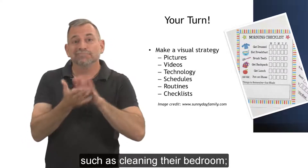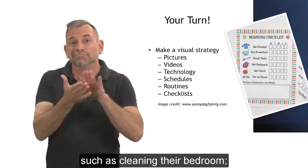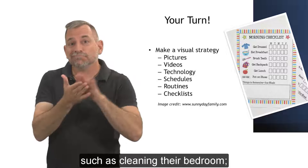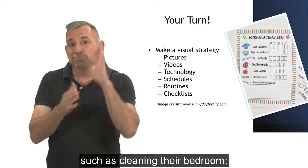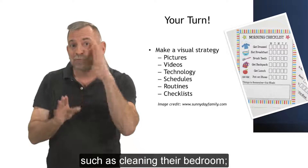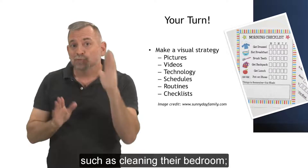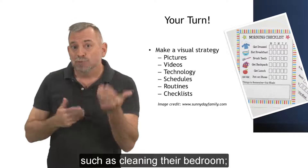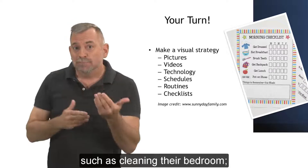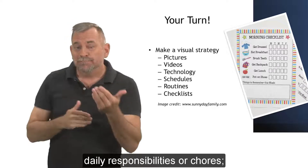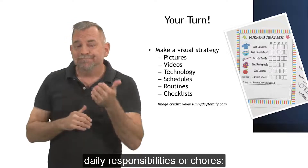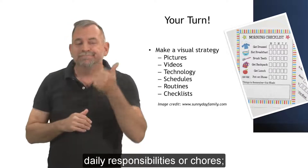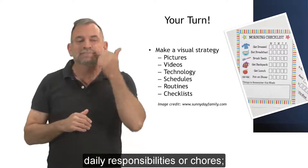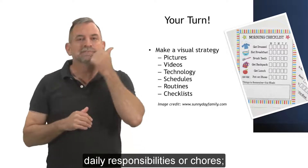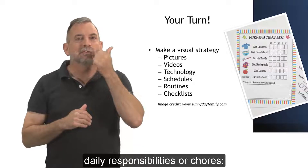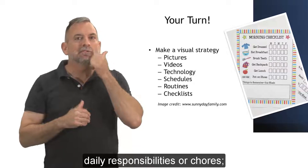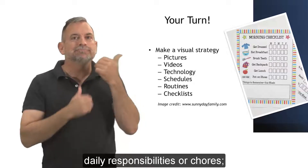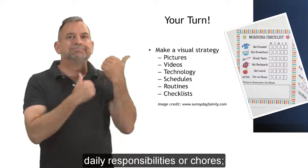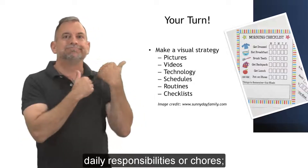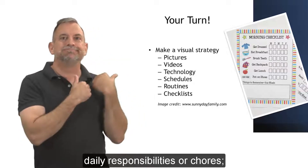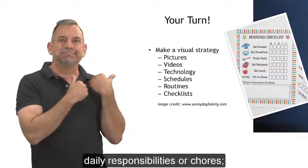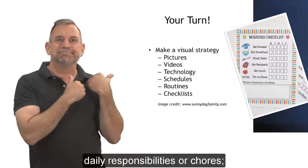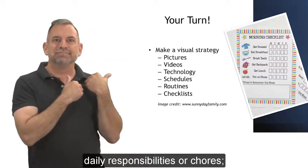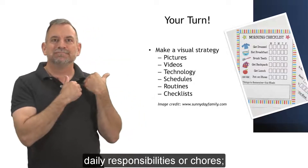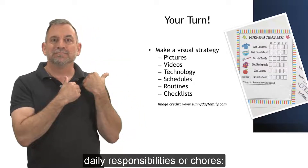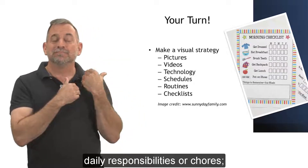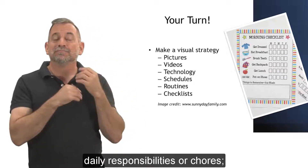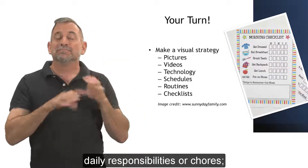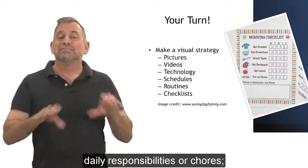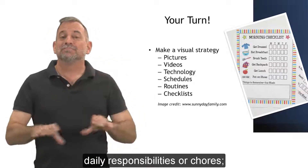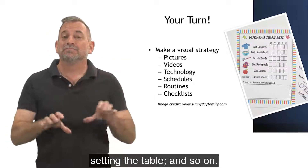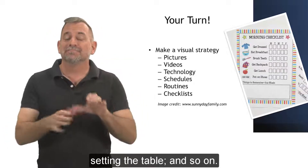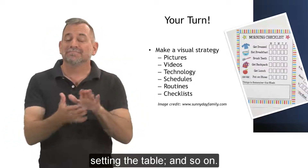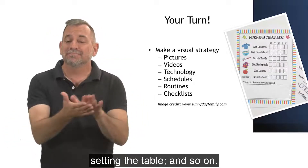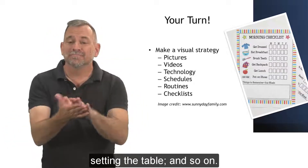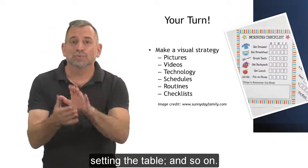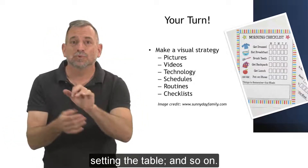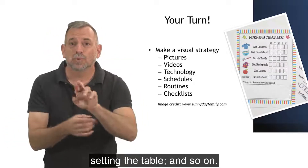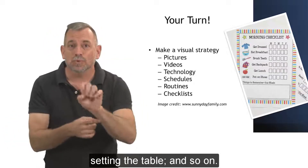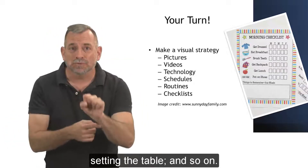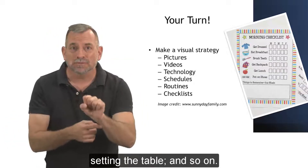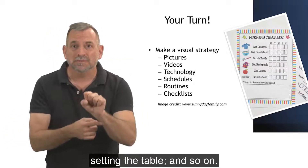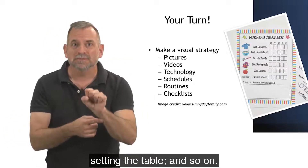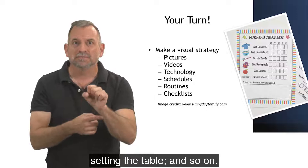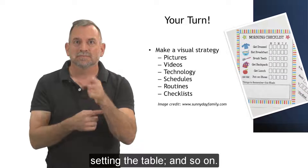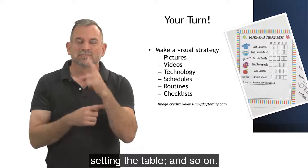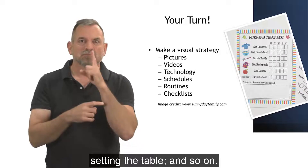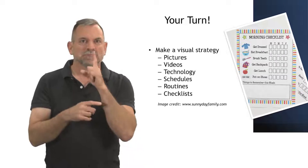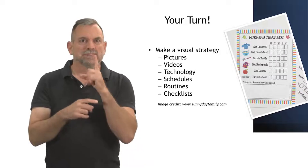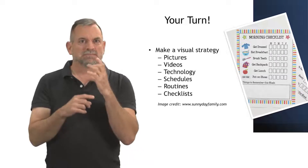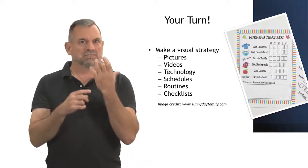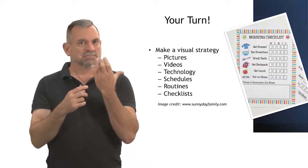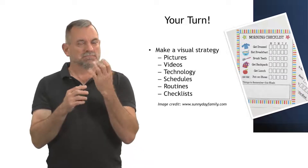bedroom, daily responsibilities or chores, setting the table, and so on.